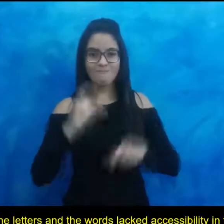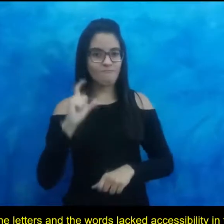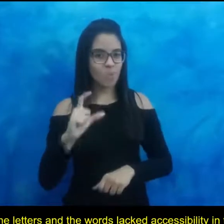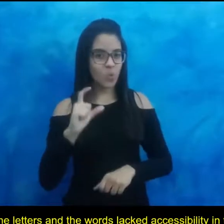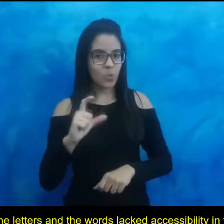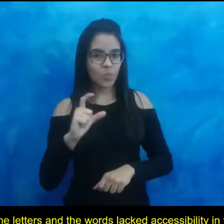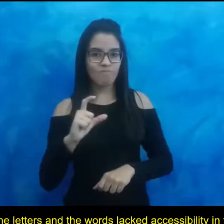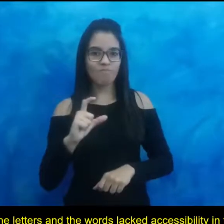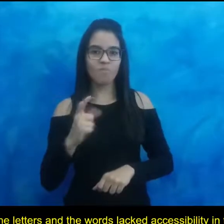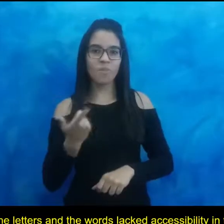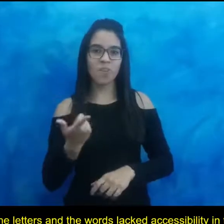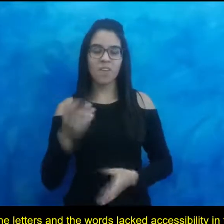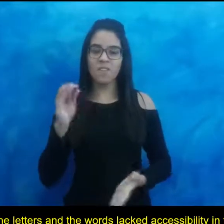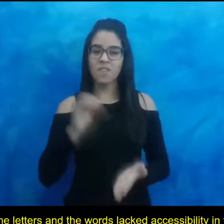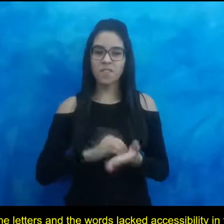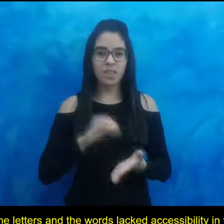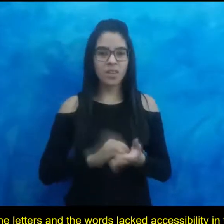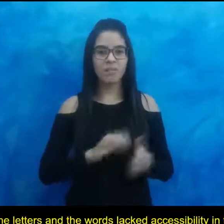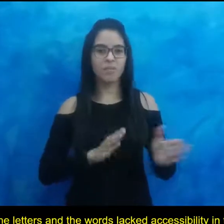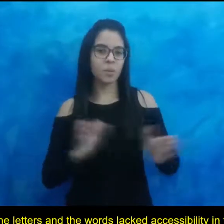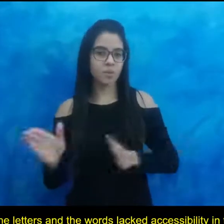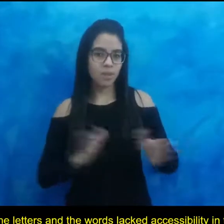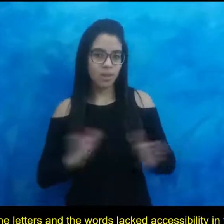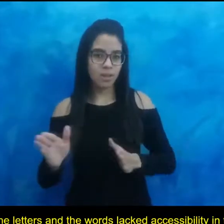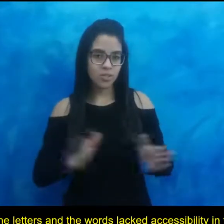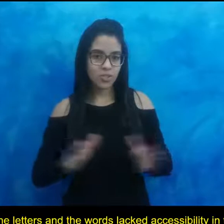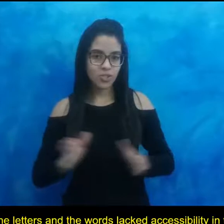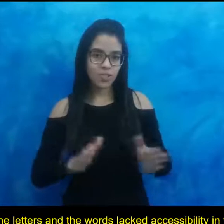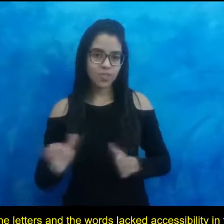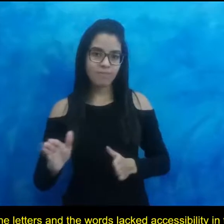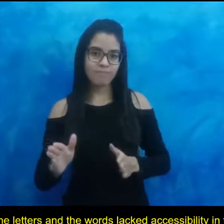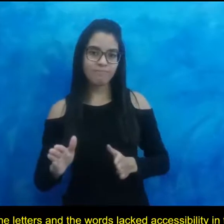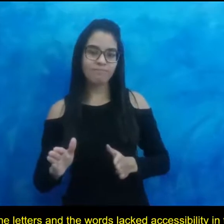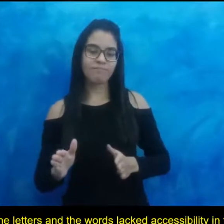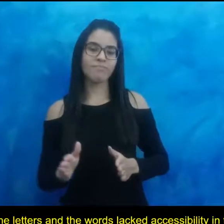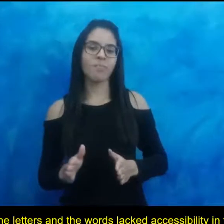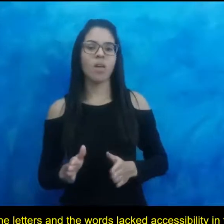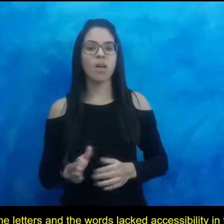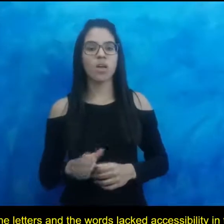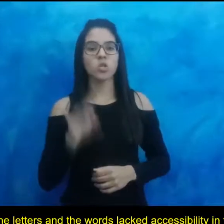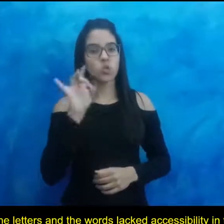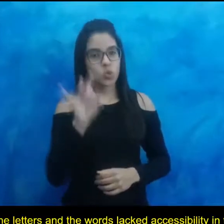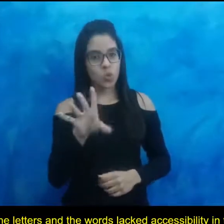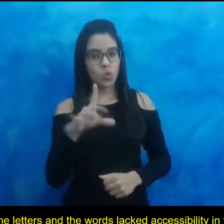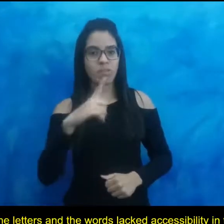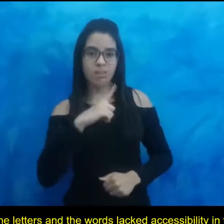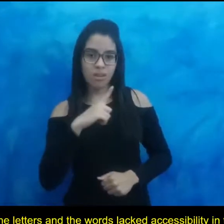words, there was an interpret for all subjects.